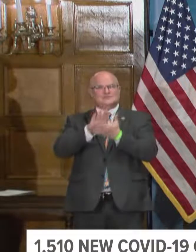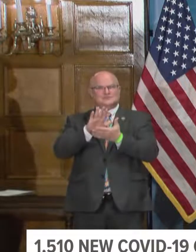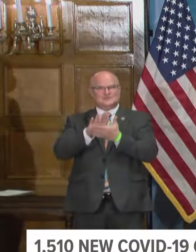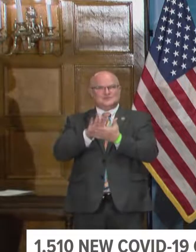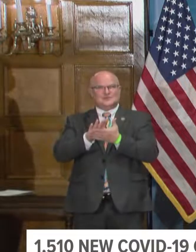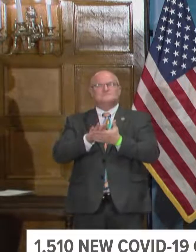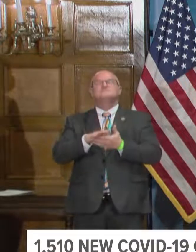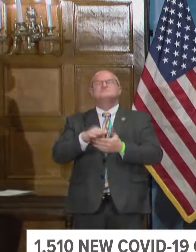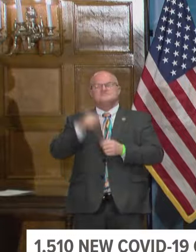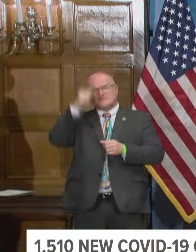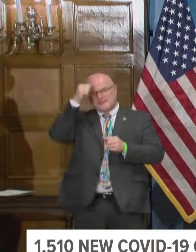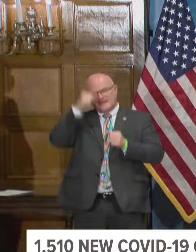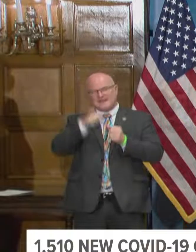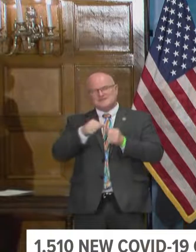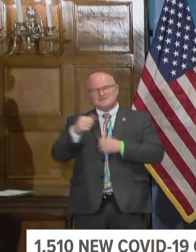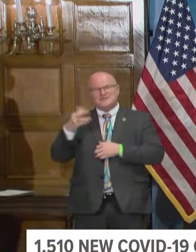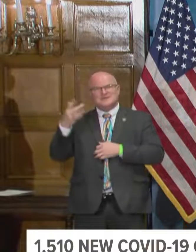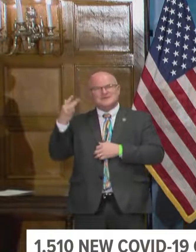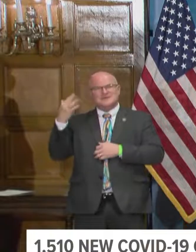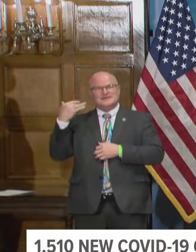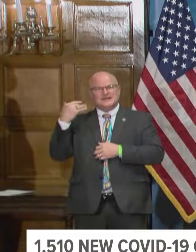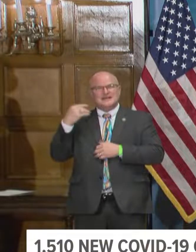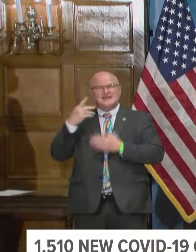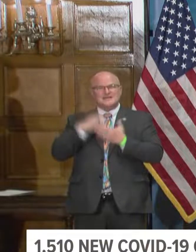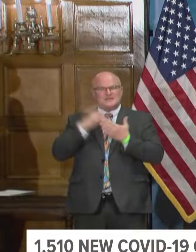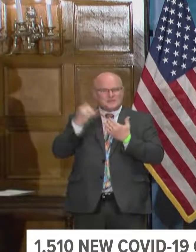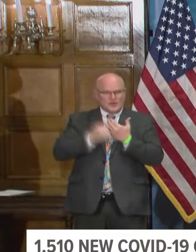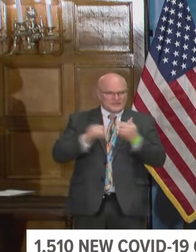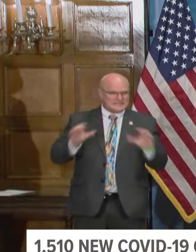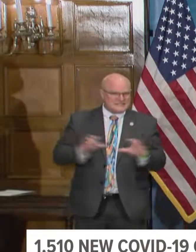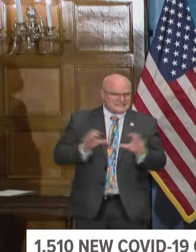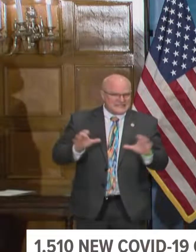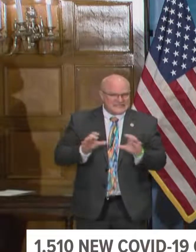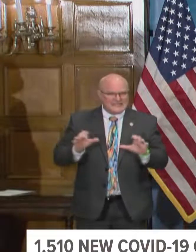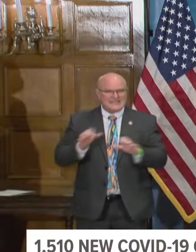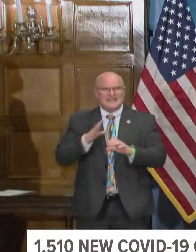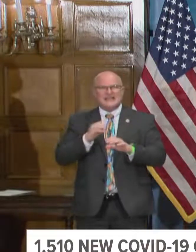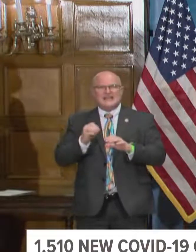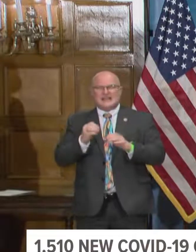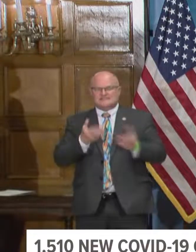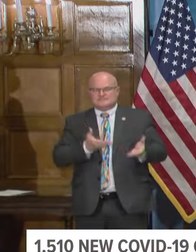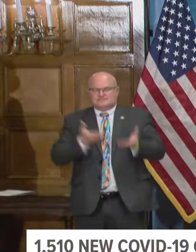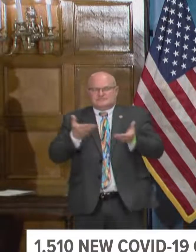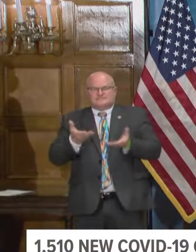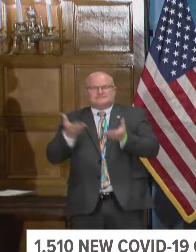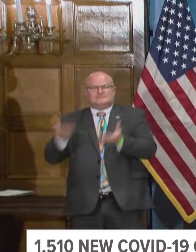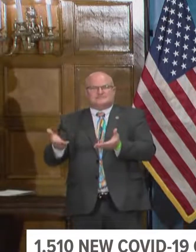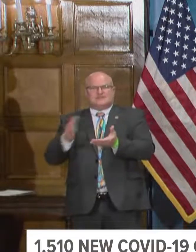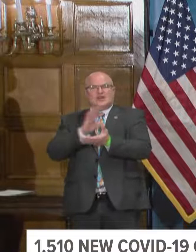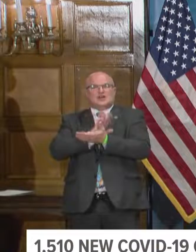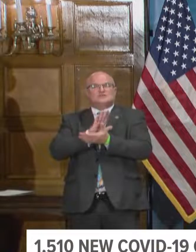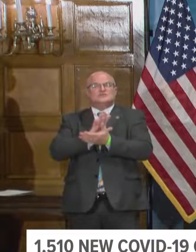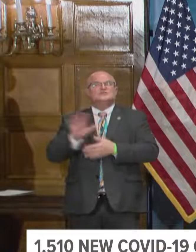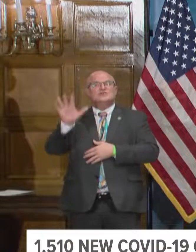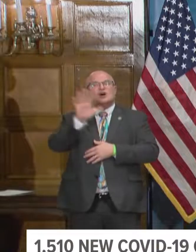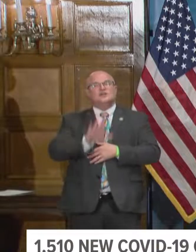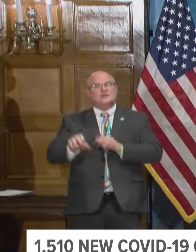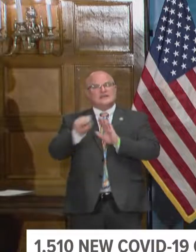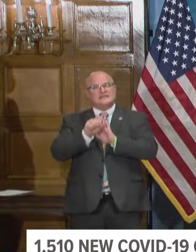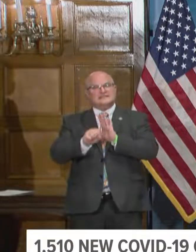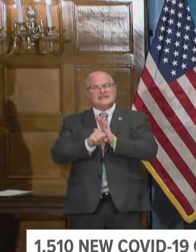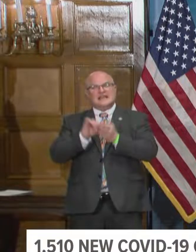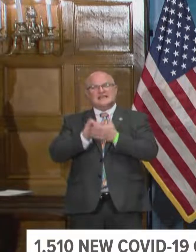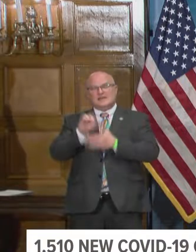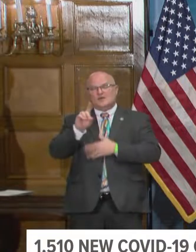can remember the collections and projects that they did and took with them. And for schools all across the state, that